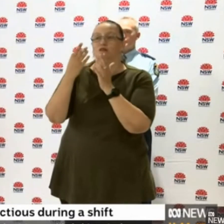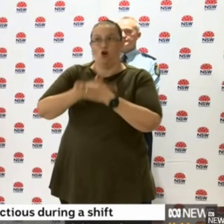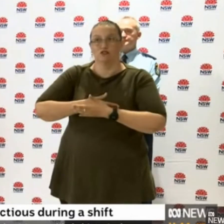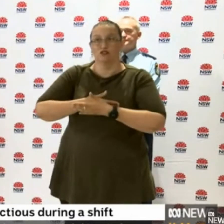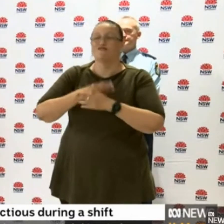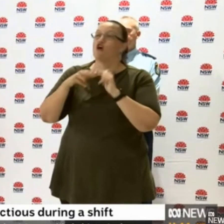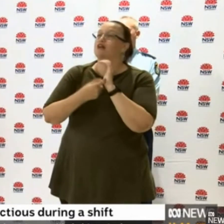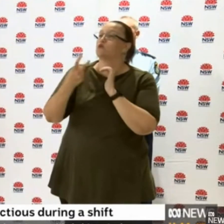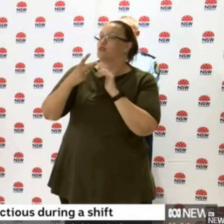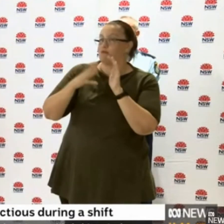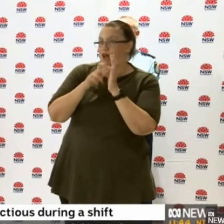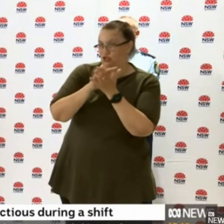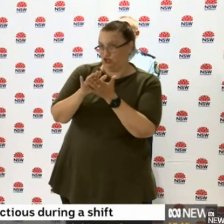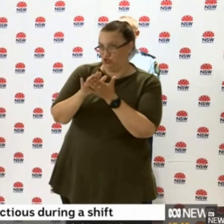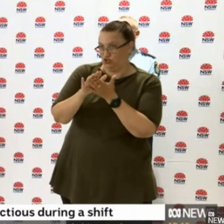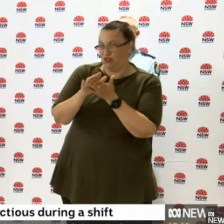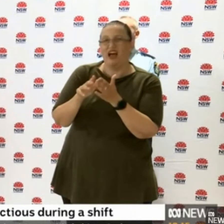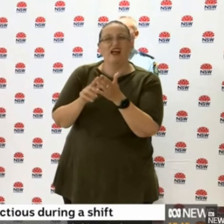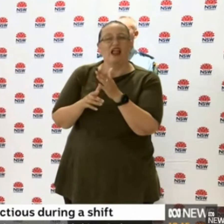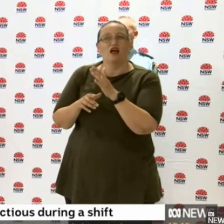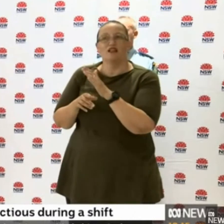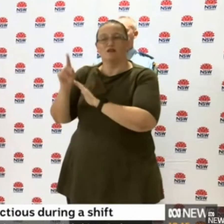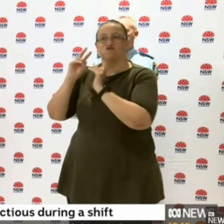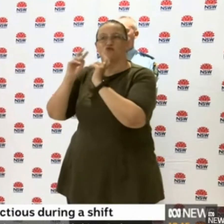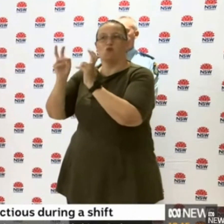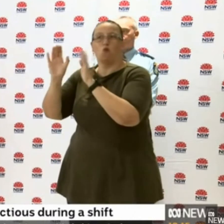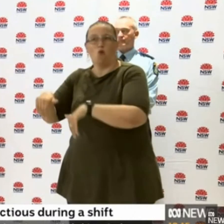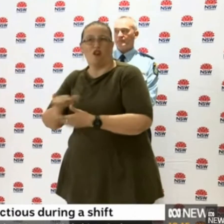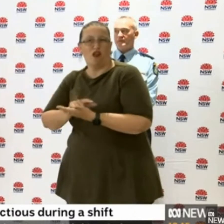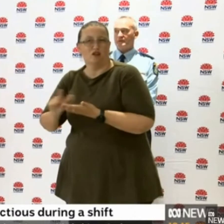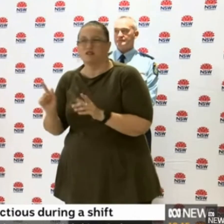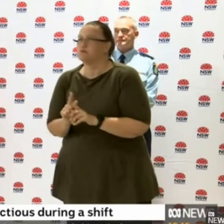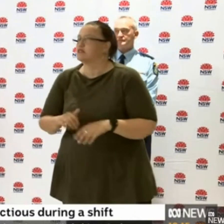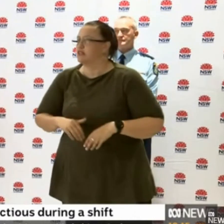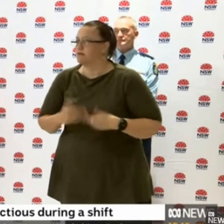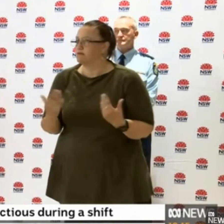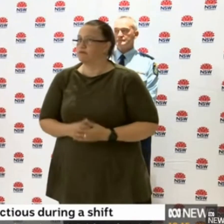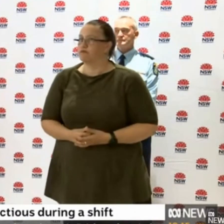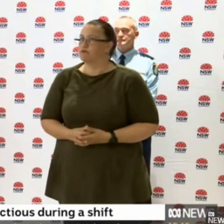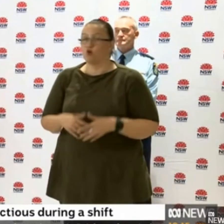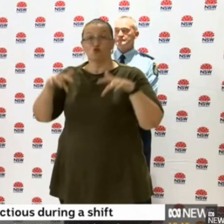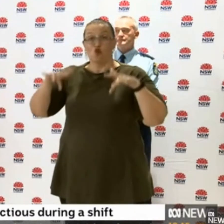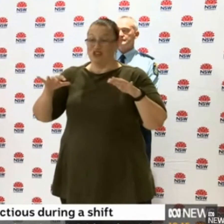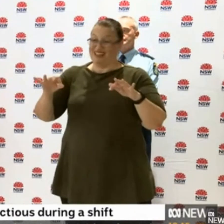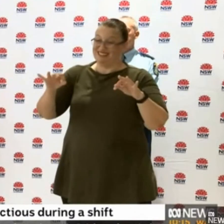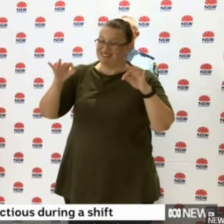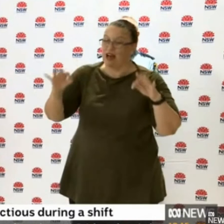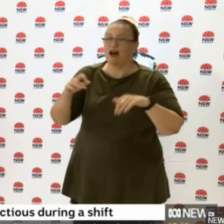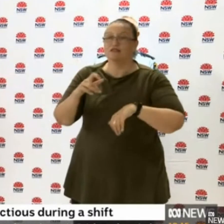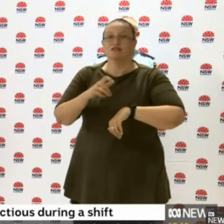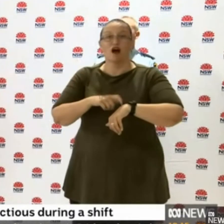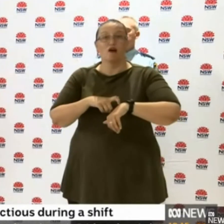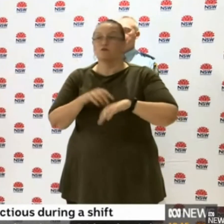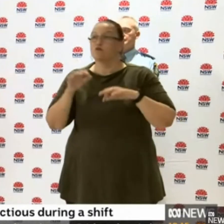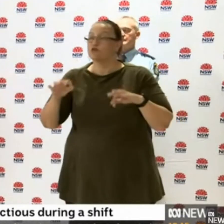7 a.m. We will be able to find more detailed times as we get access to that Transport for New South Wales tap-on,